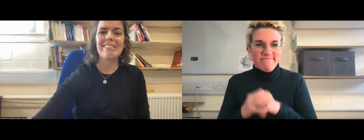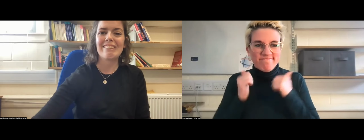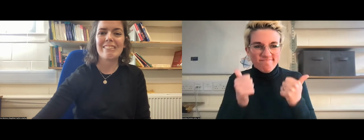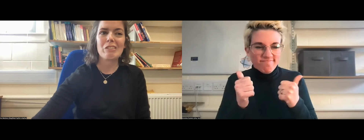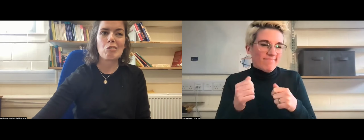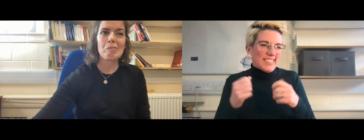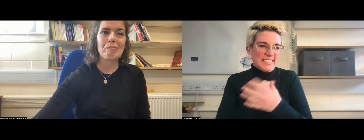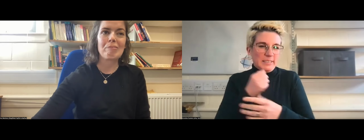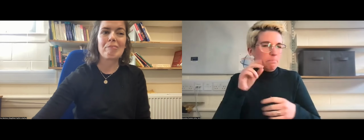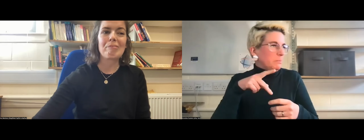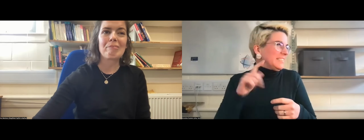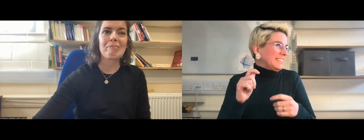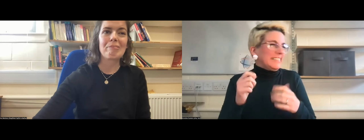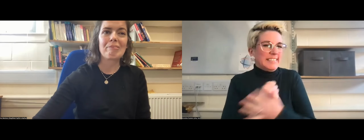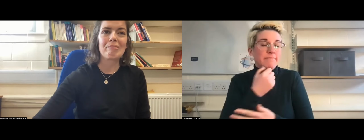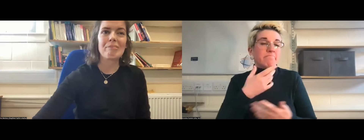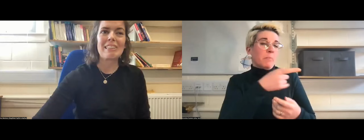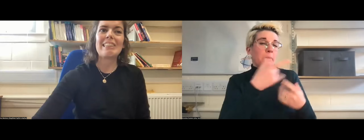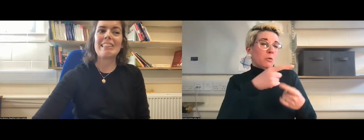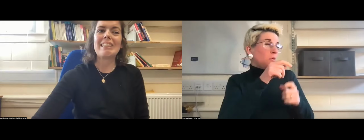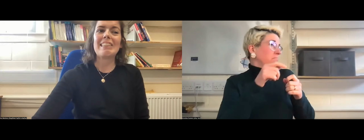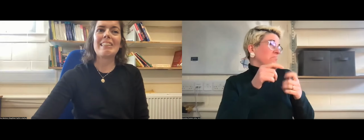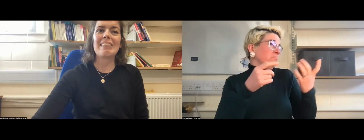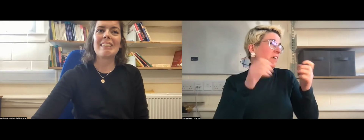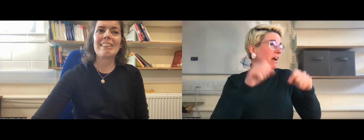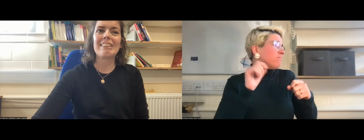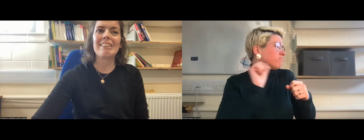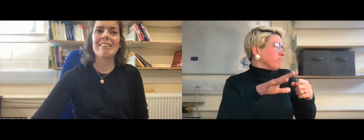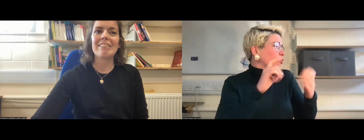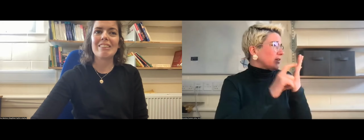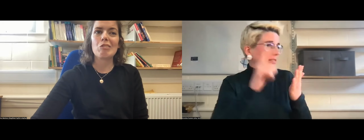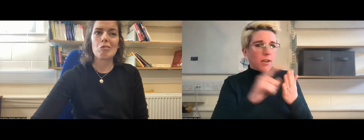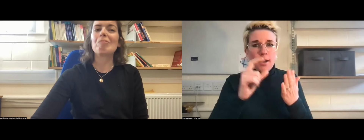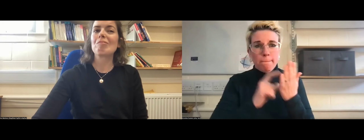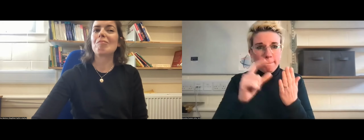lovely presentation. Great. I'm sorry about the PowerPoint.